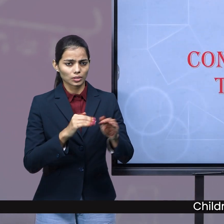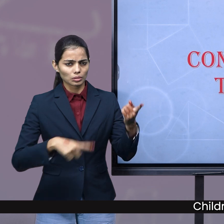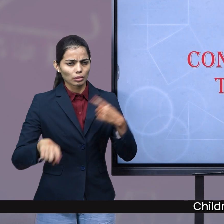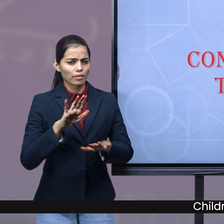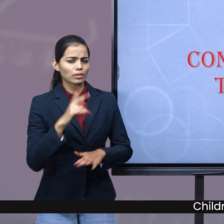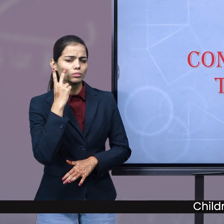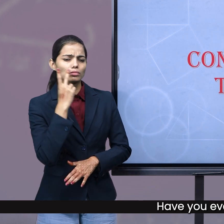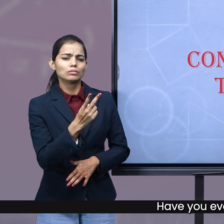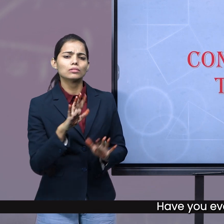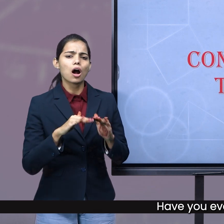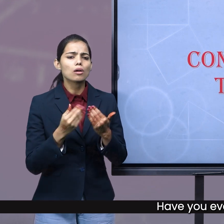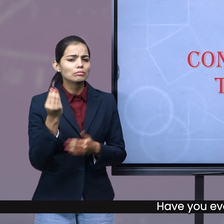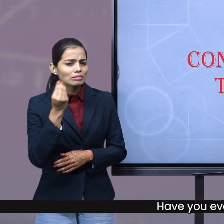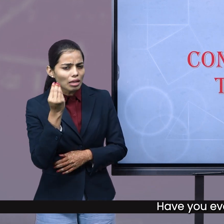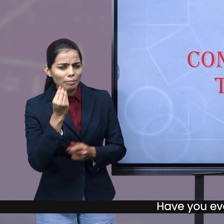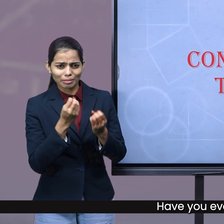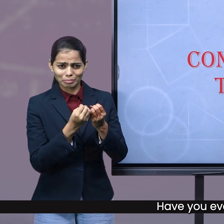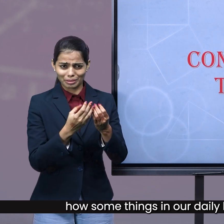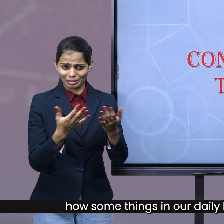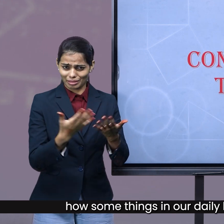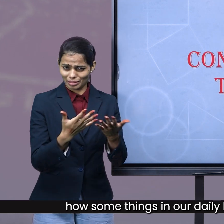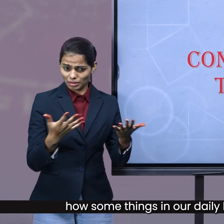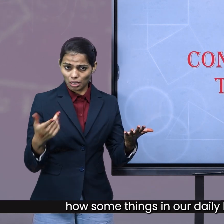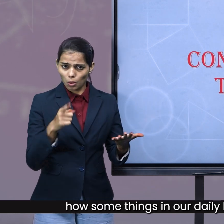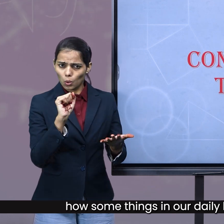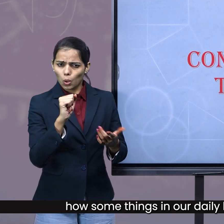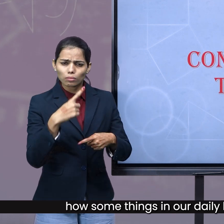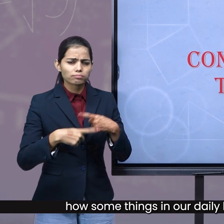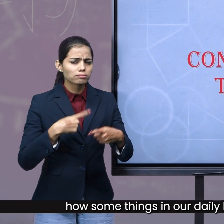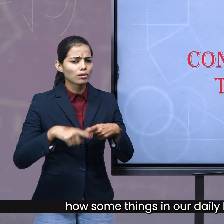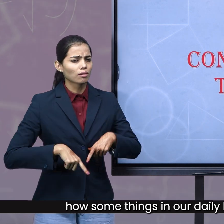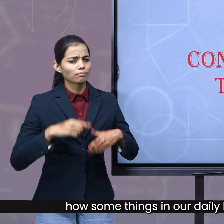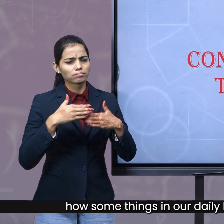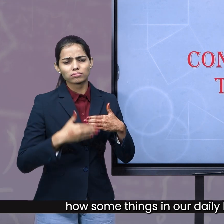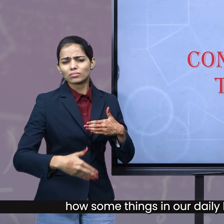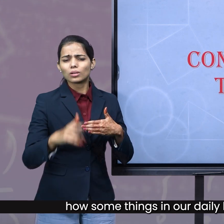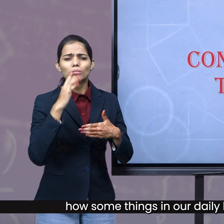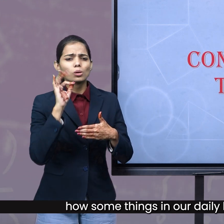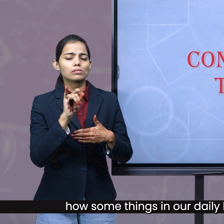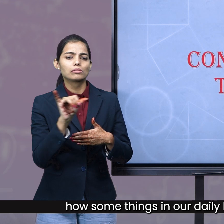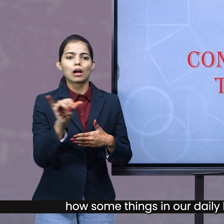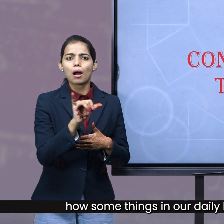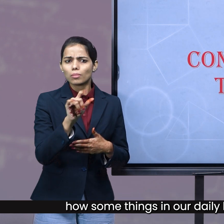Children, have you ever noticed how some things in our daily lives are exactly the same?